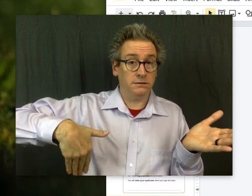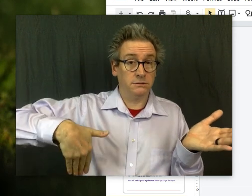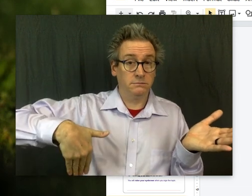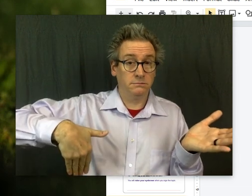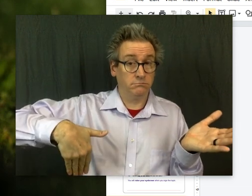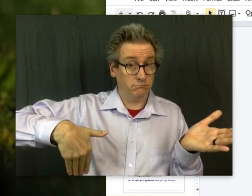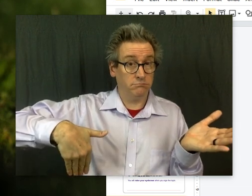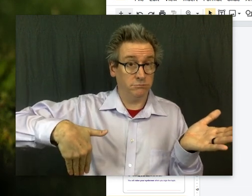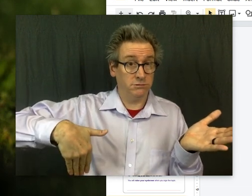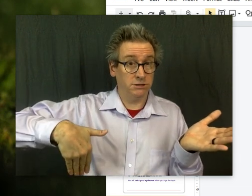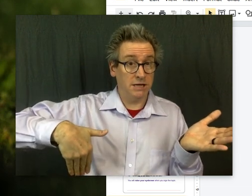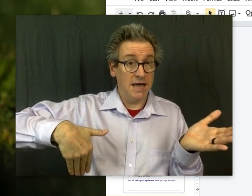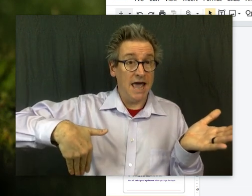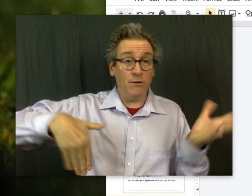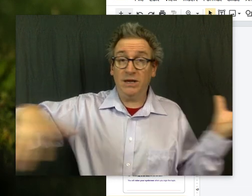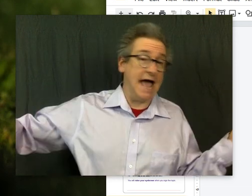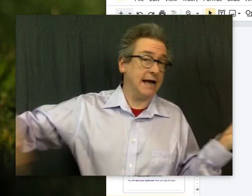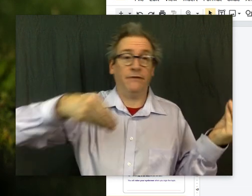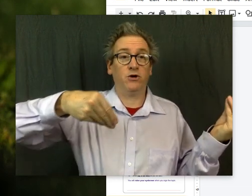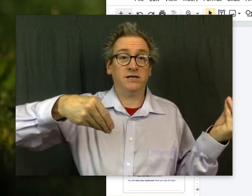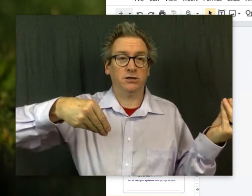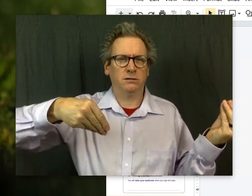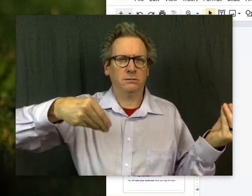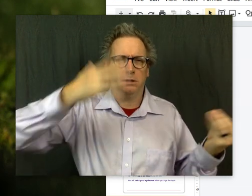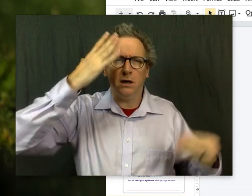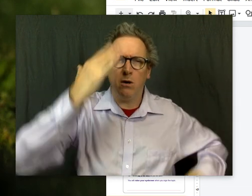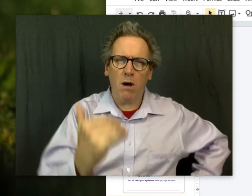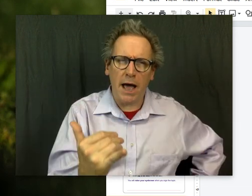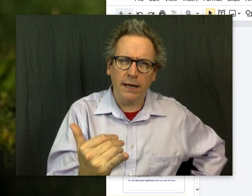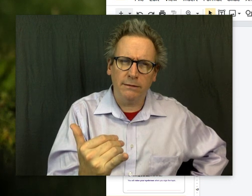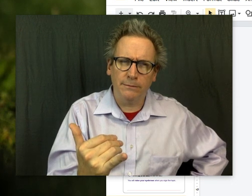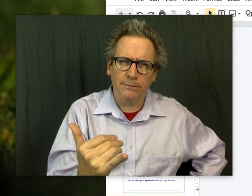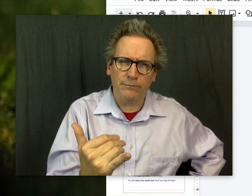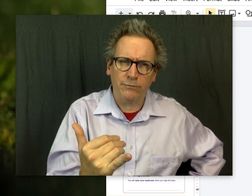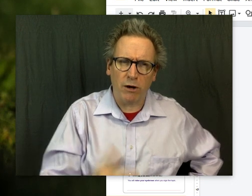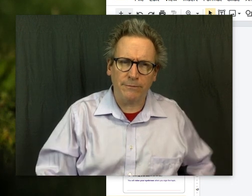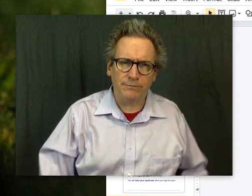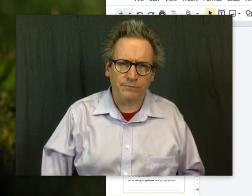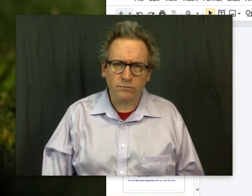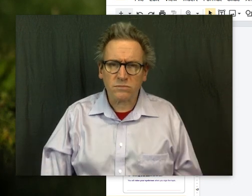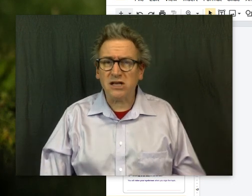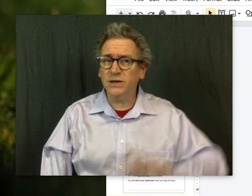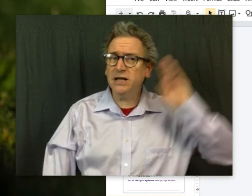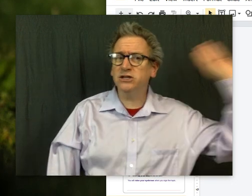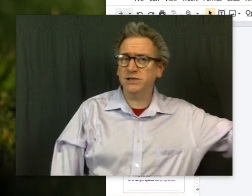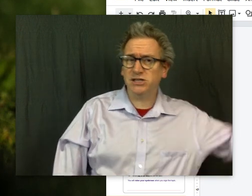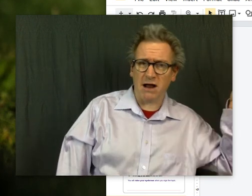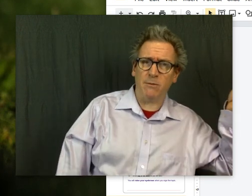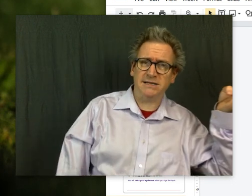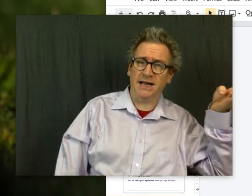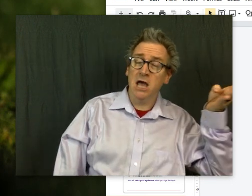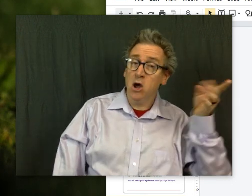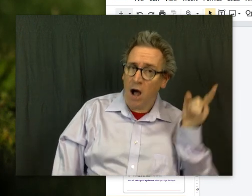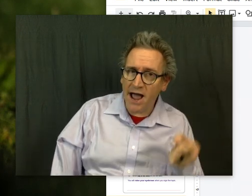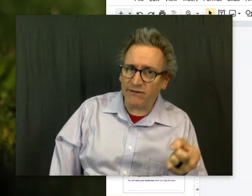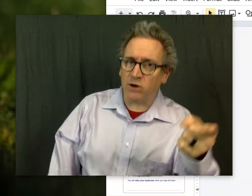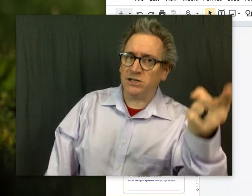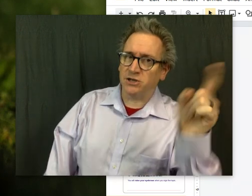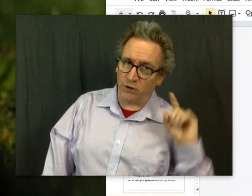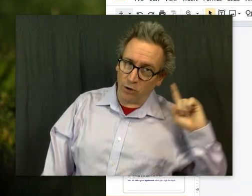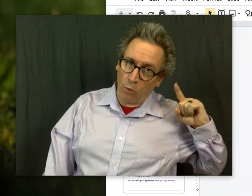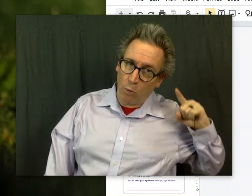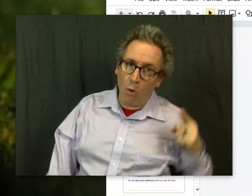late. Then we tack on the question, why? So in English, we start out by saying, I've